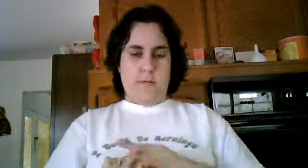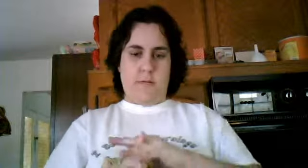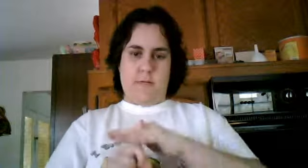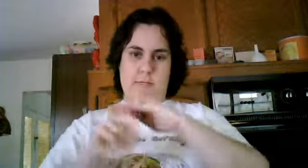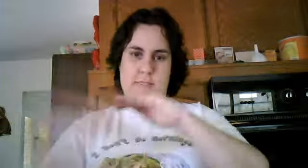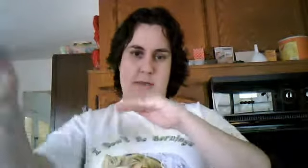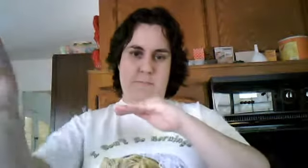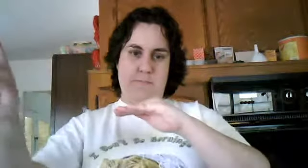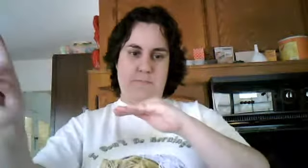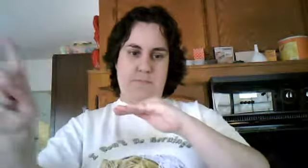Escape.